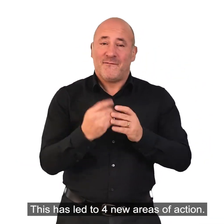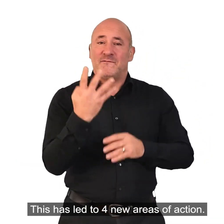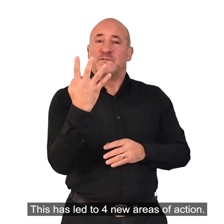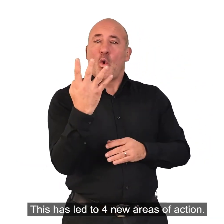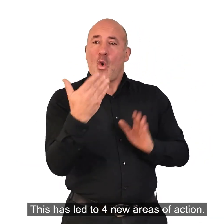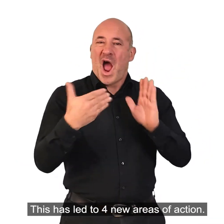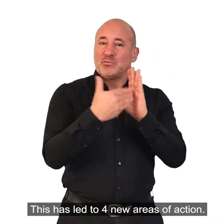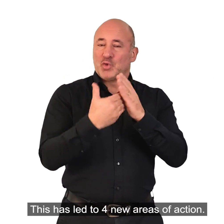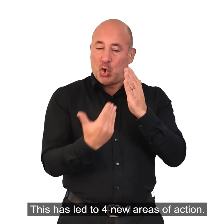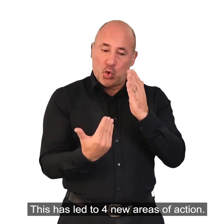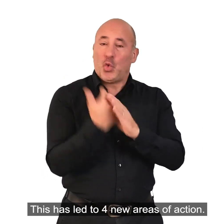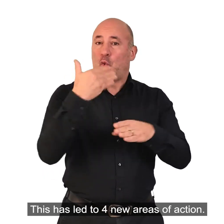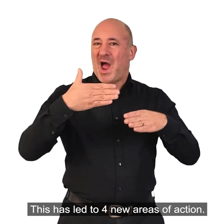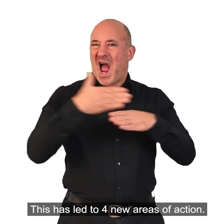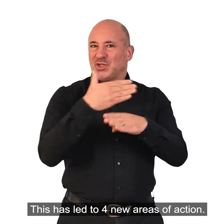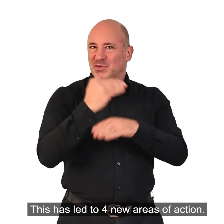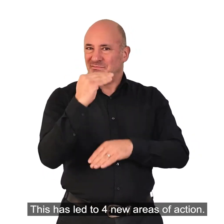This has led to 4 new areas of action.